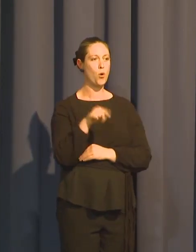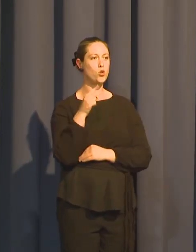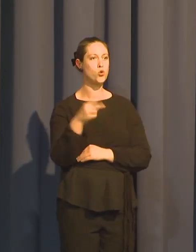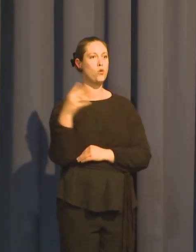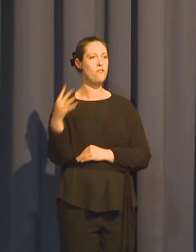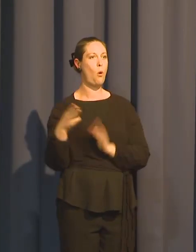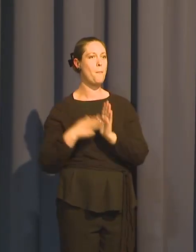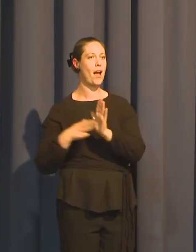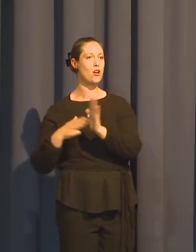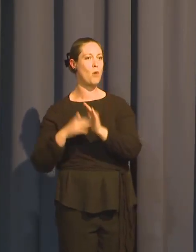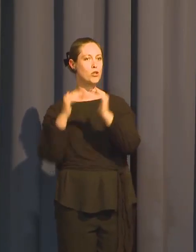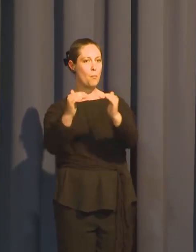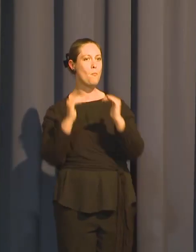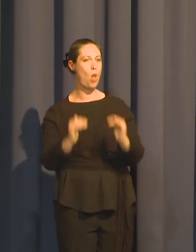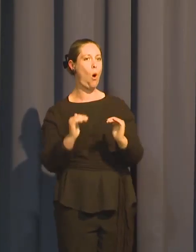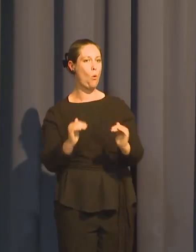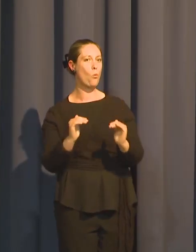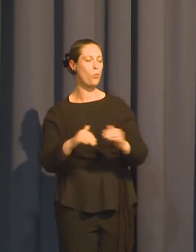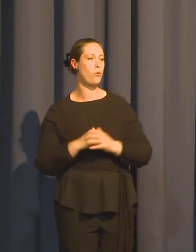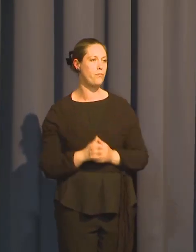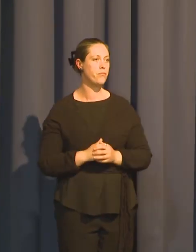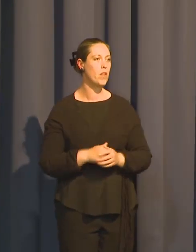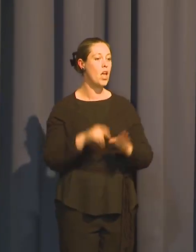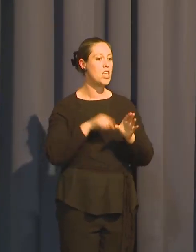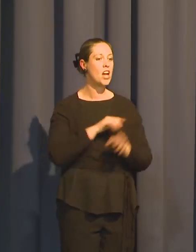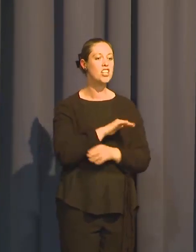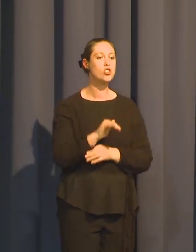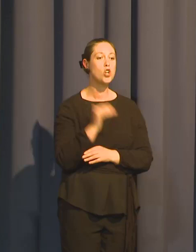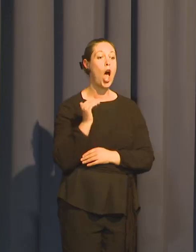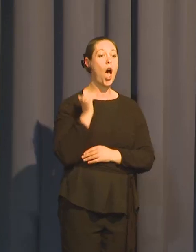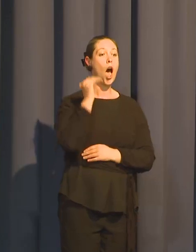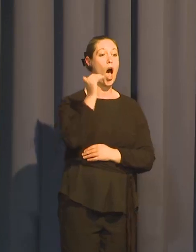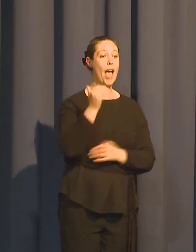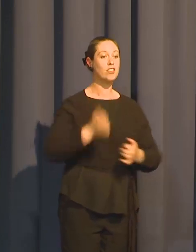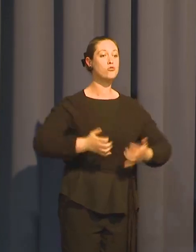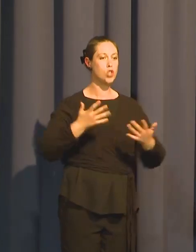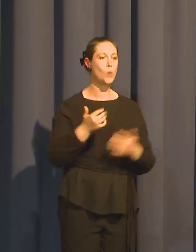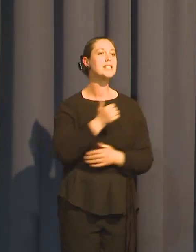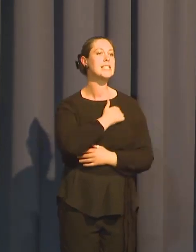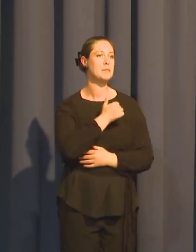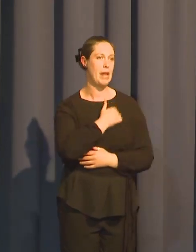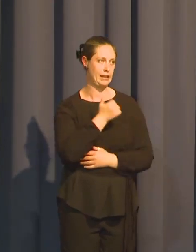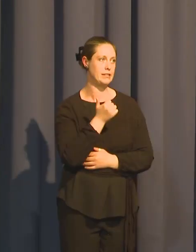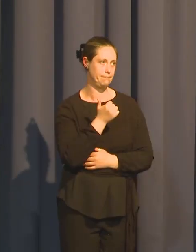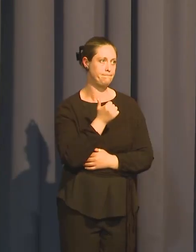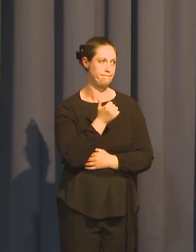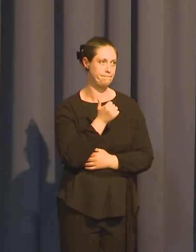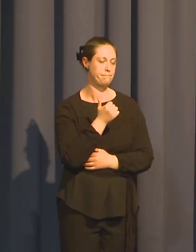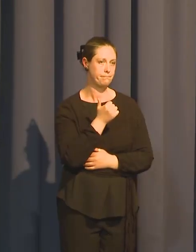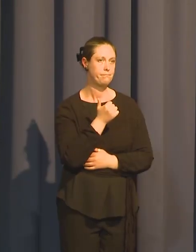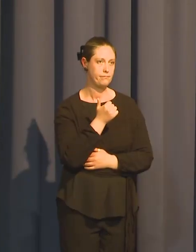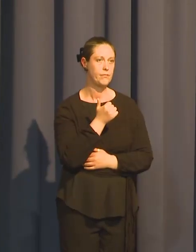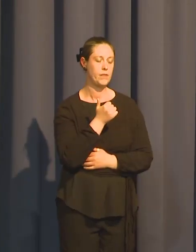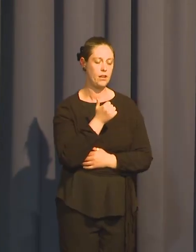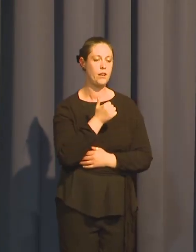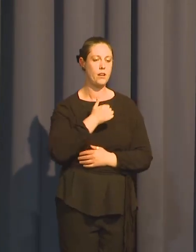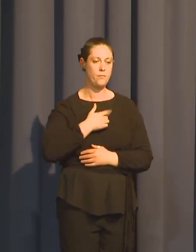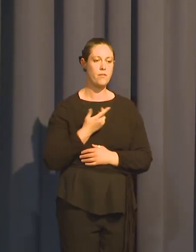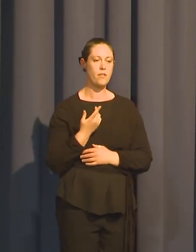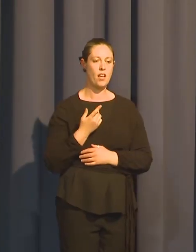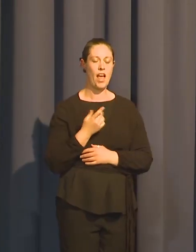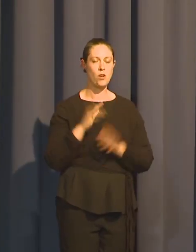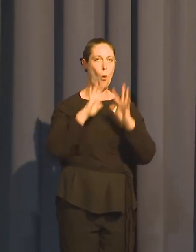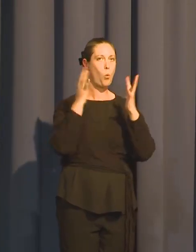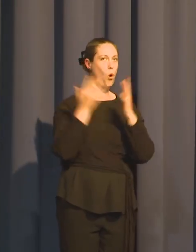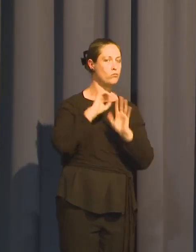showed before, the youngest children have the higher results, and so that is to be expected and is the pattern around the